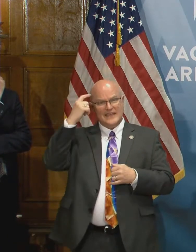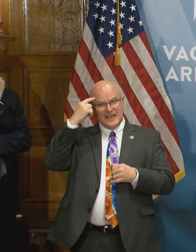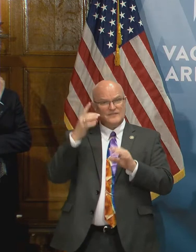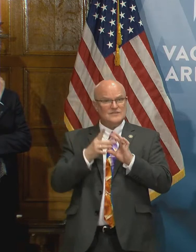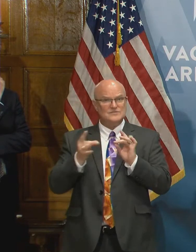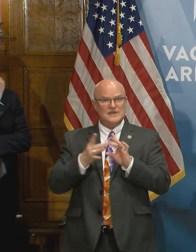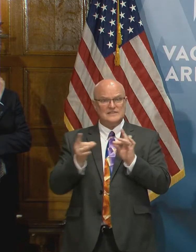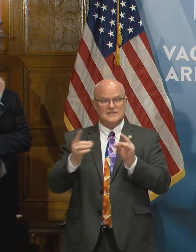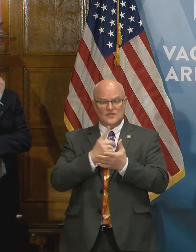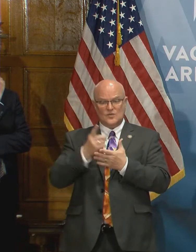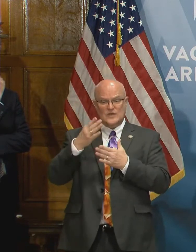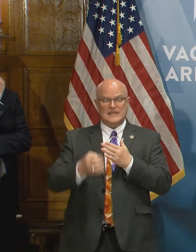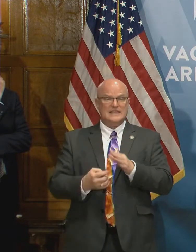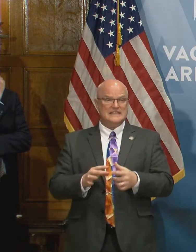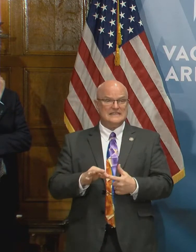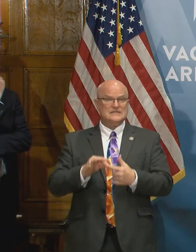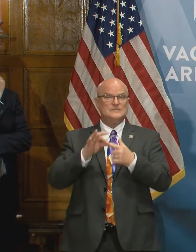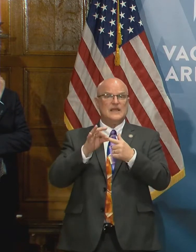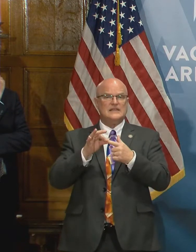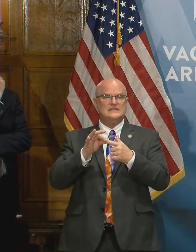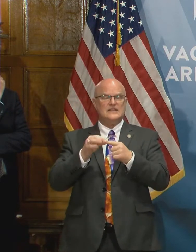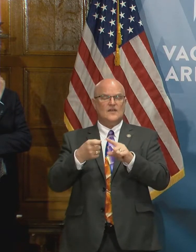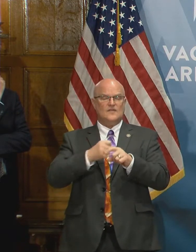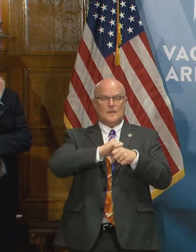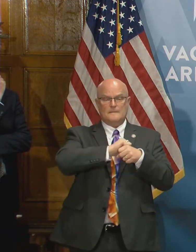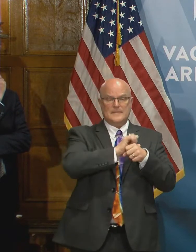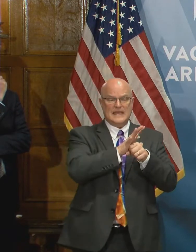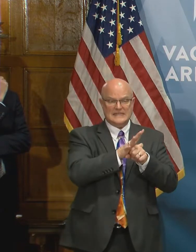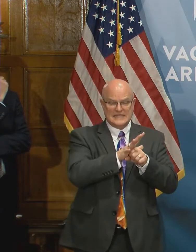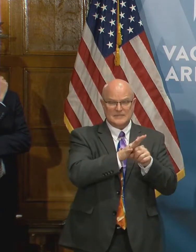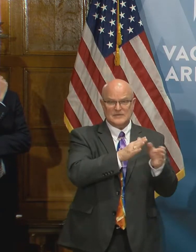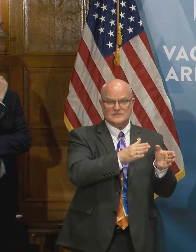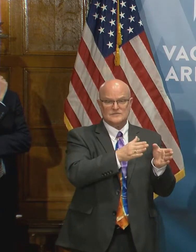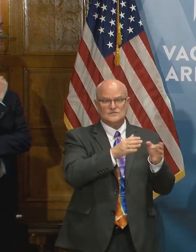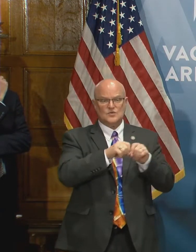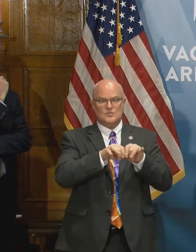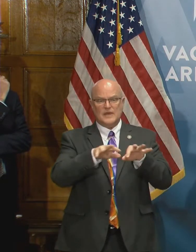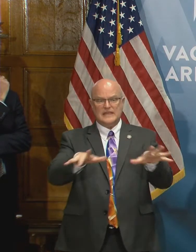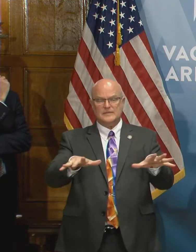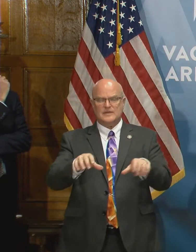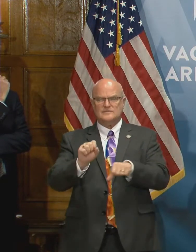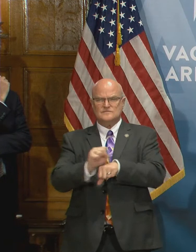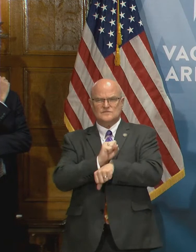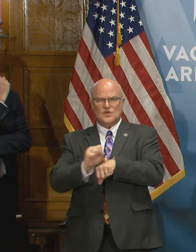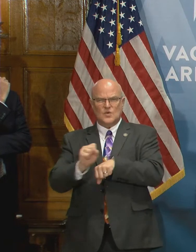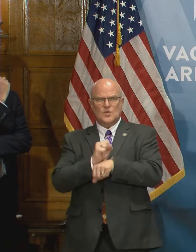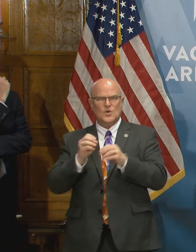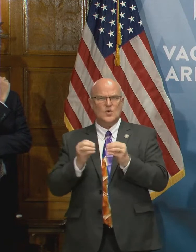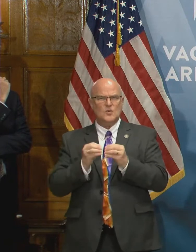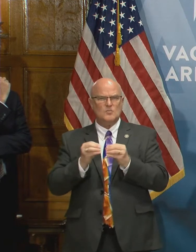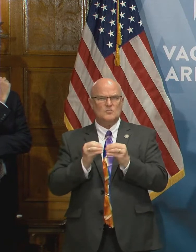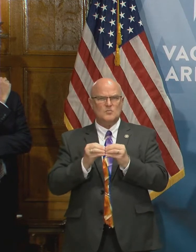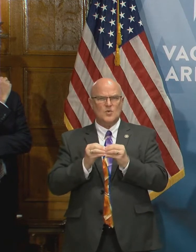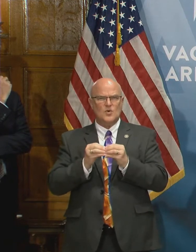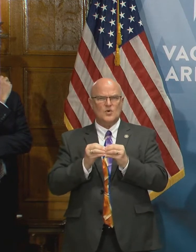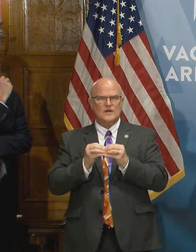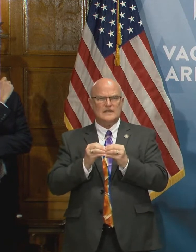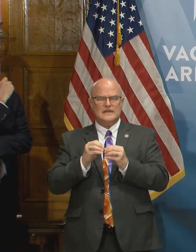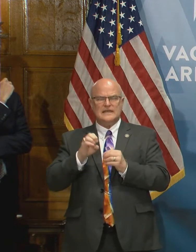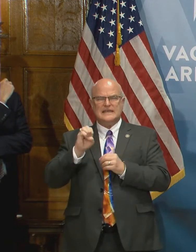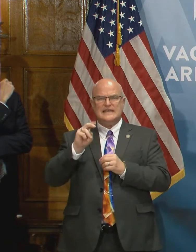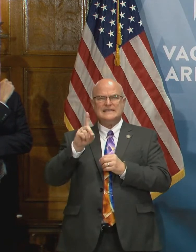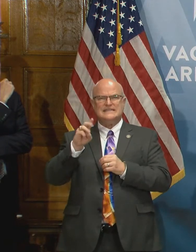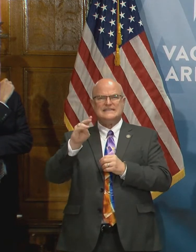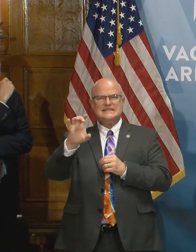has mentioned over the weekend, especially moving from pandemic to how do we operate more in an endemic